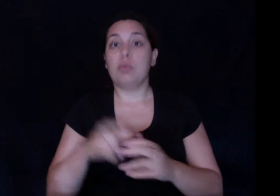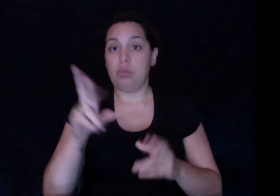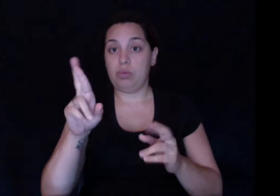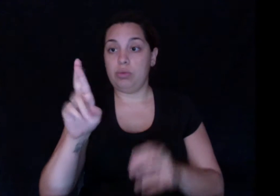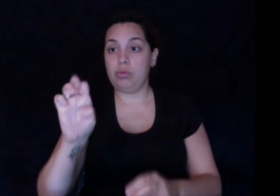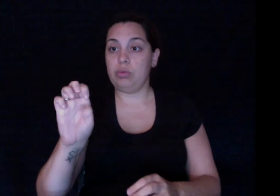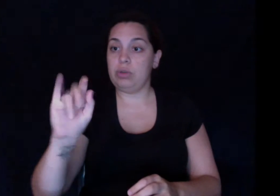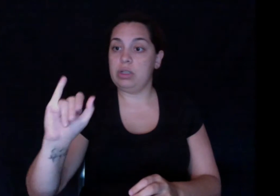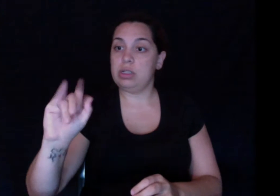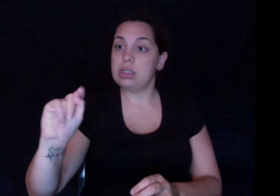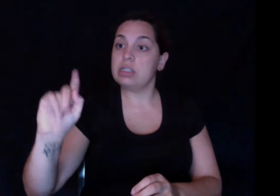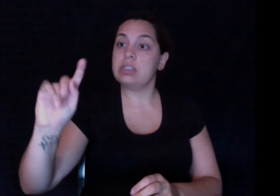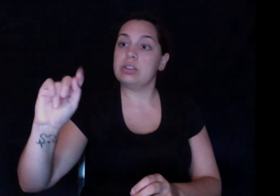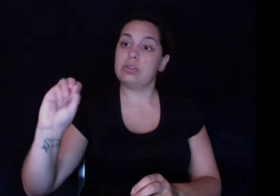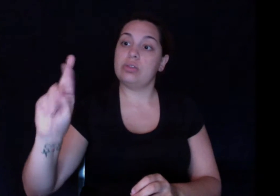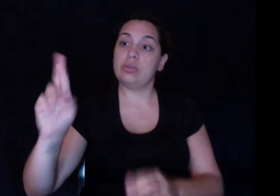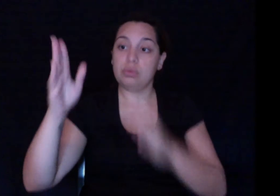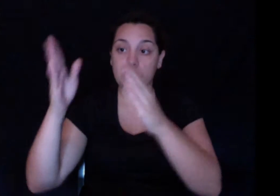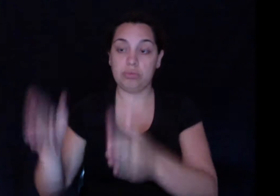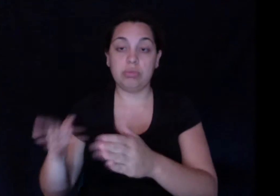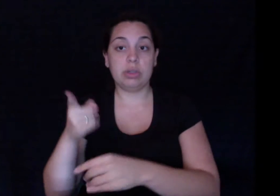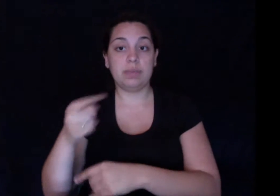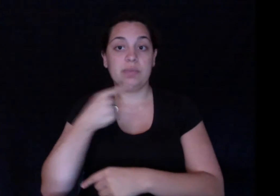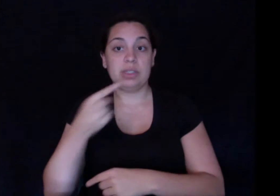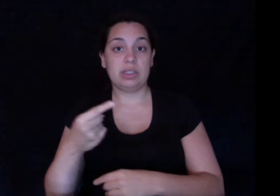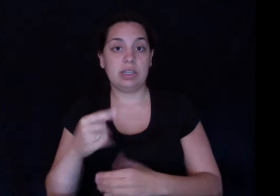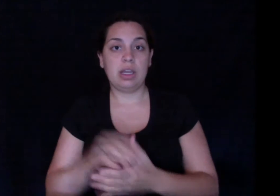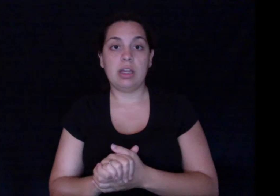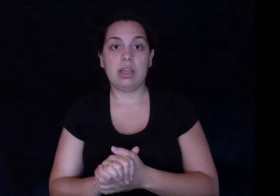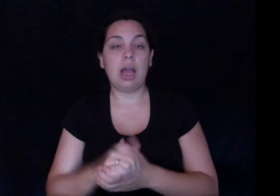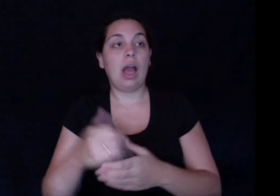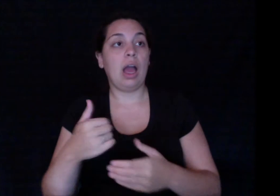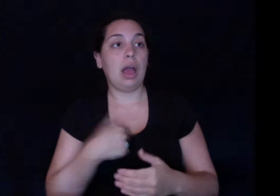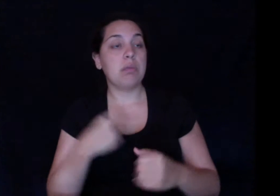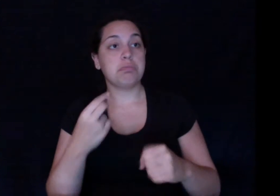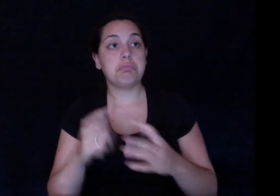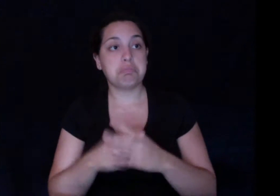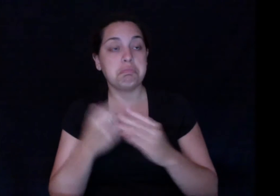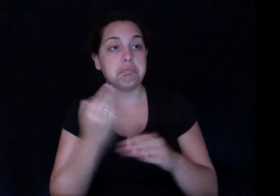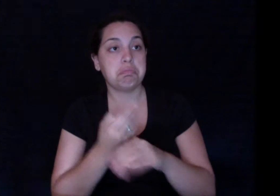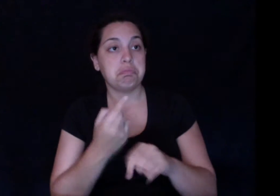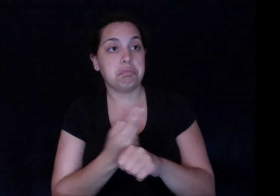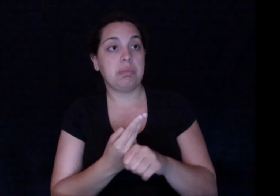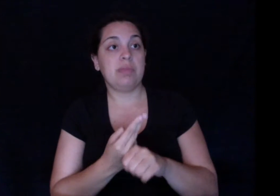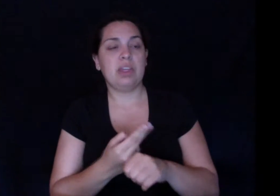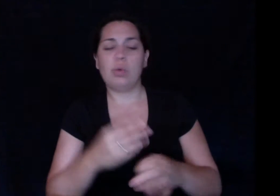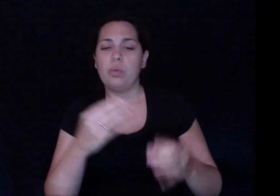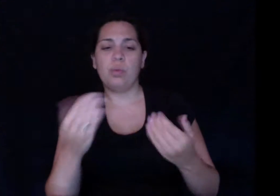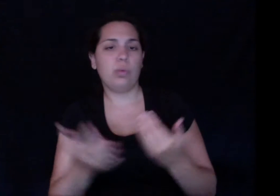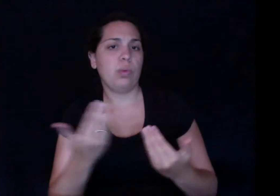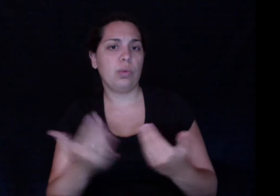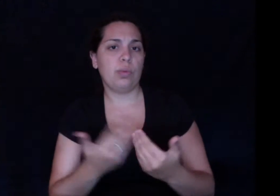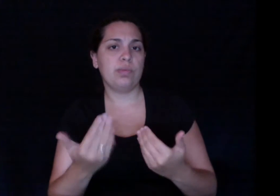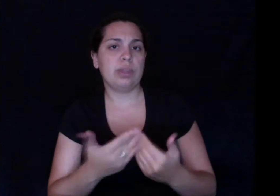form of leukemia, I think it was. It was going to cost a whole bunch of money to get this kid cured of it. So he reached out